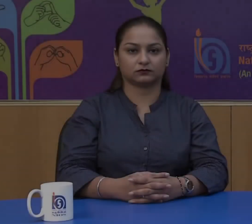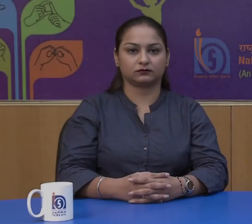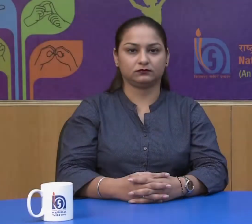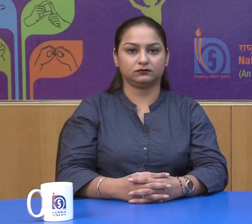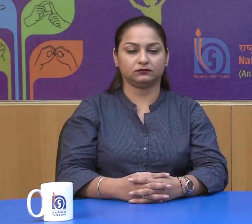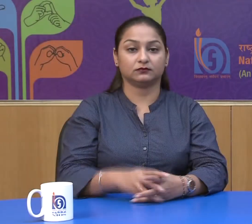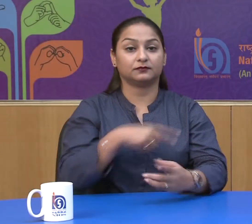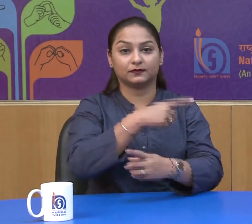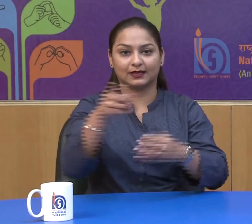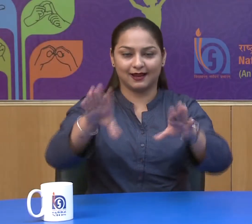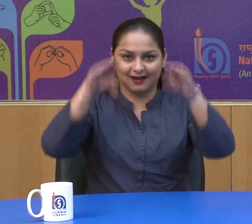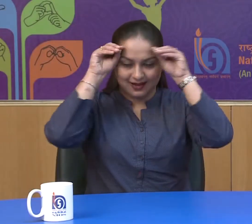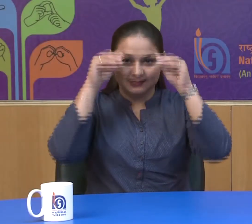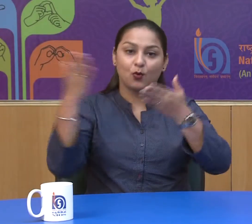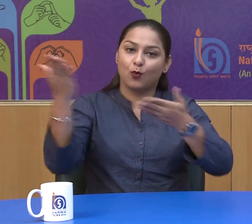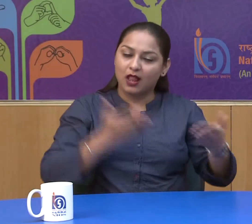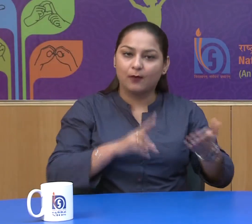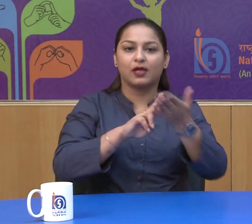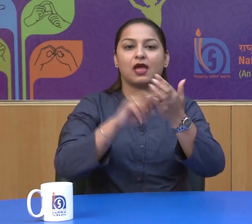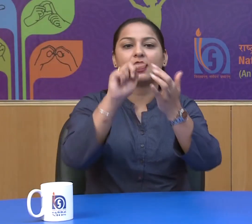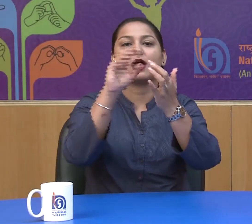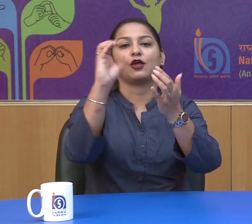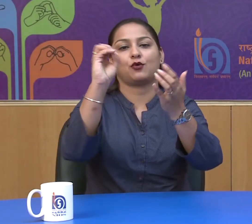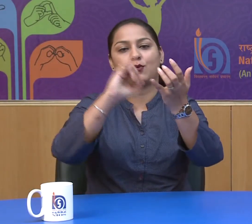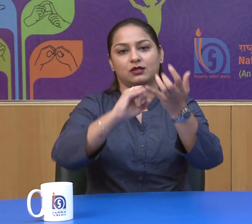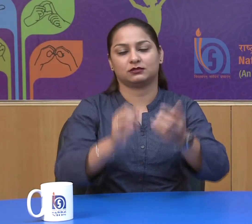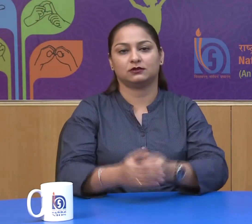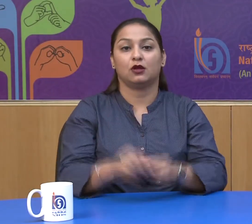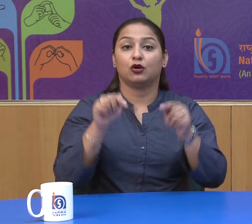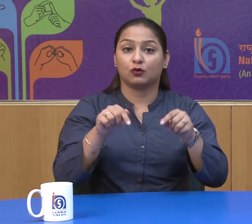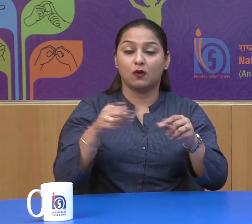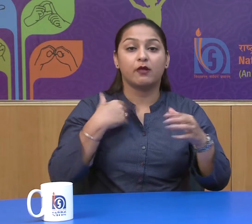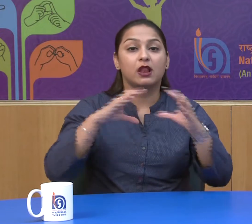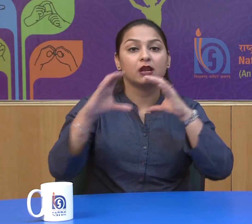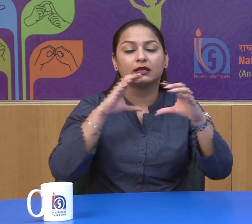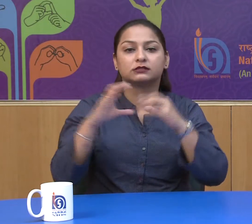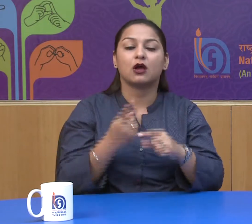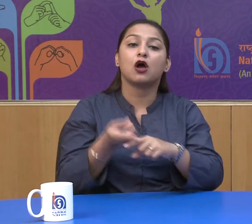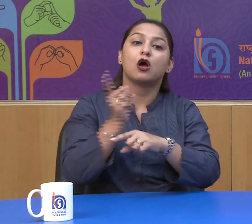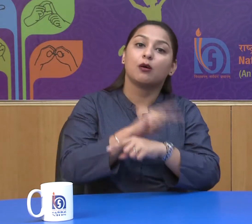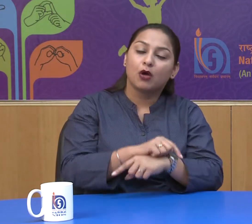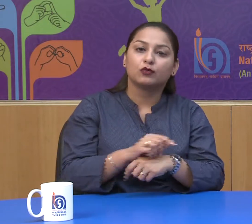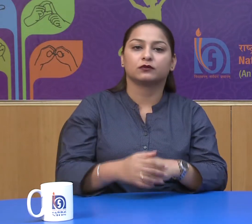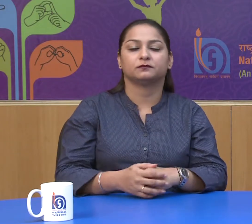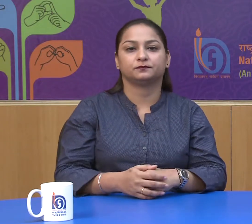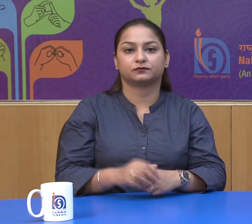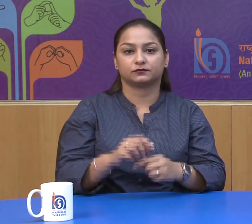Dear learners, welcome to NIOS. Today we will discuss about India's